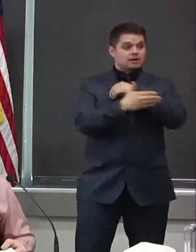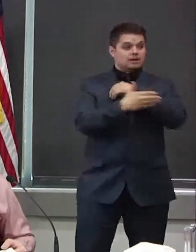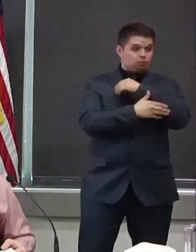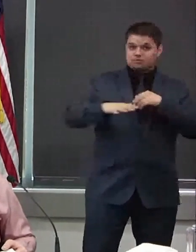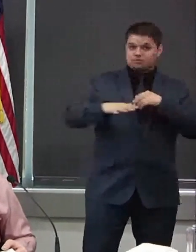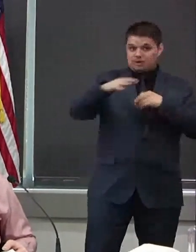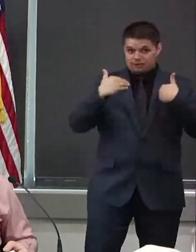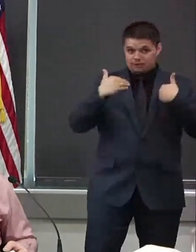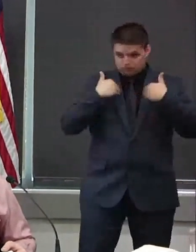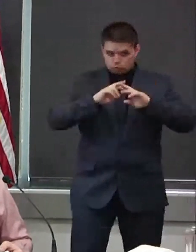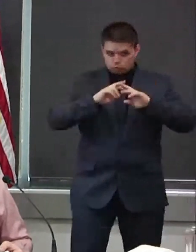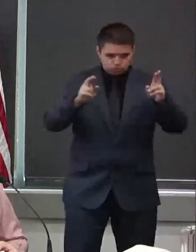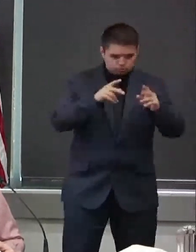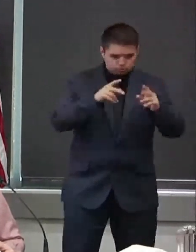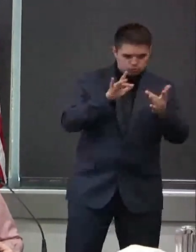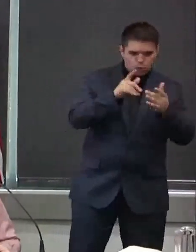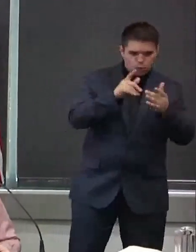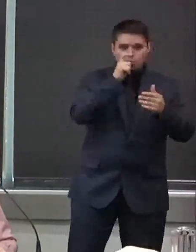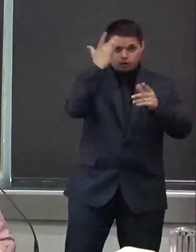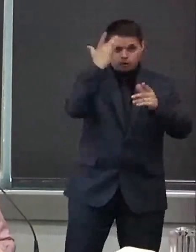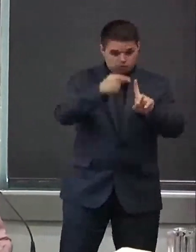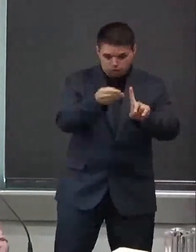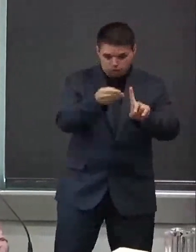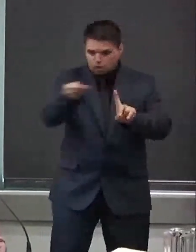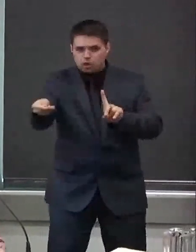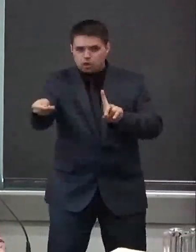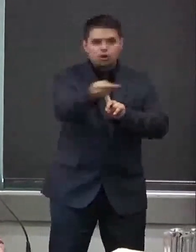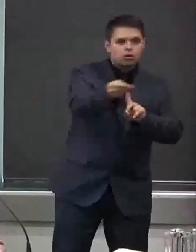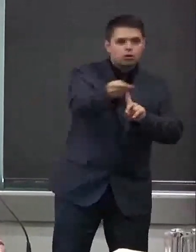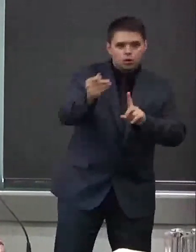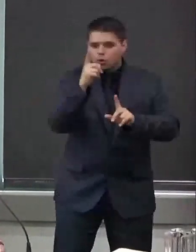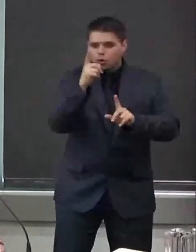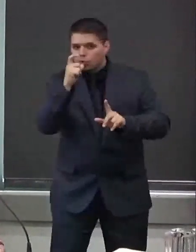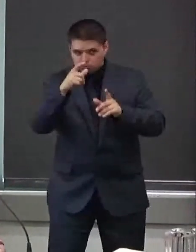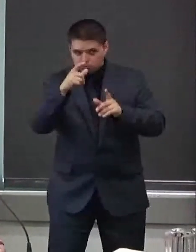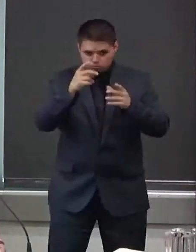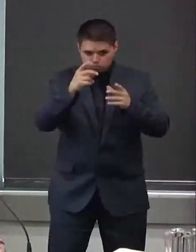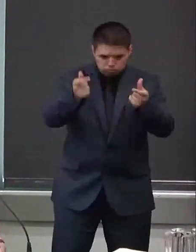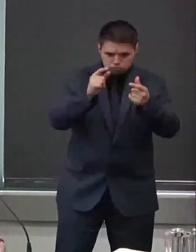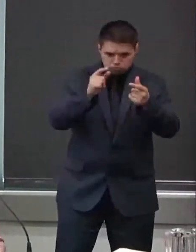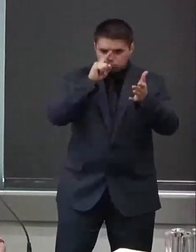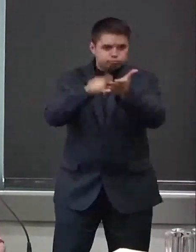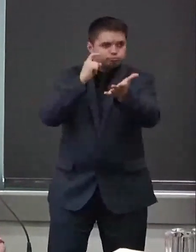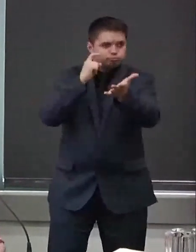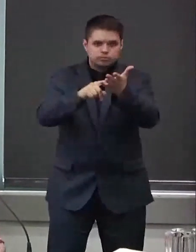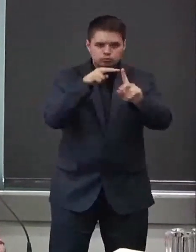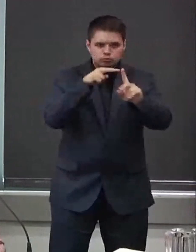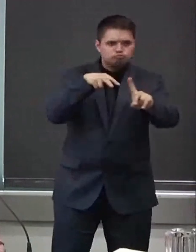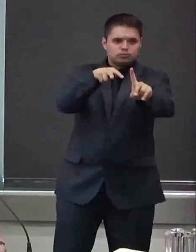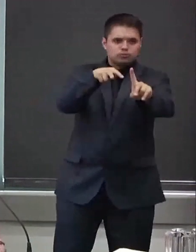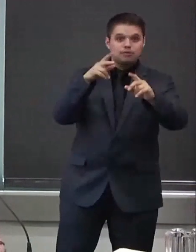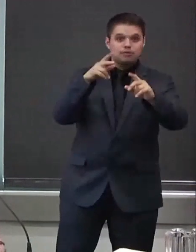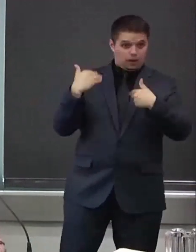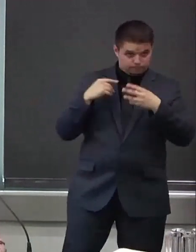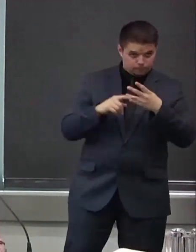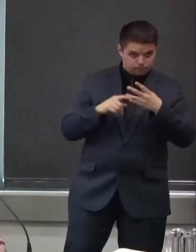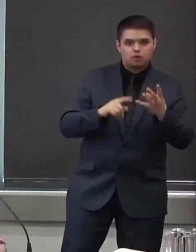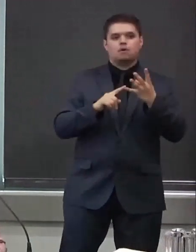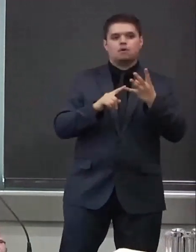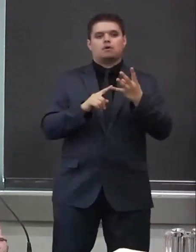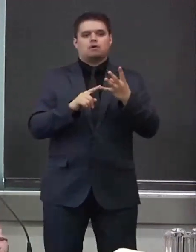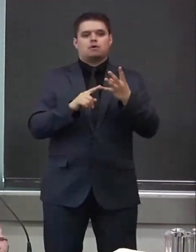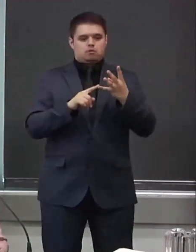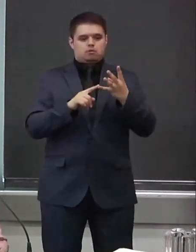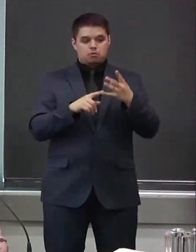capacity to quickly ramp up their contact tracing capability in response to this outbreak. And we were concerned about our healthcare